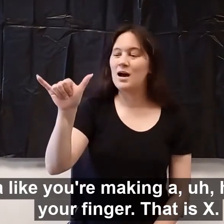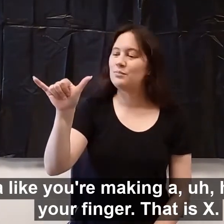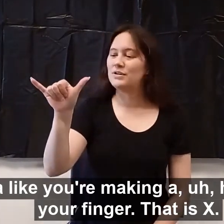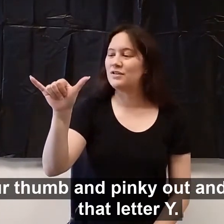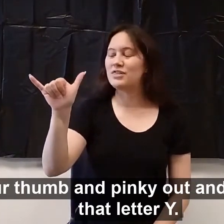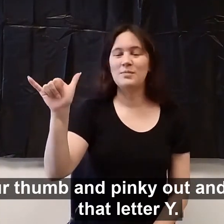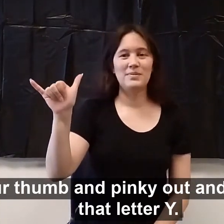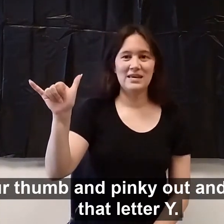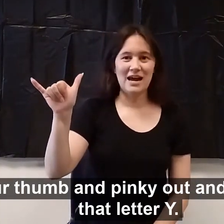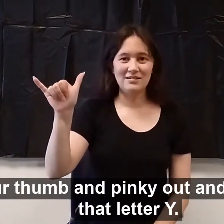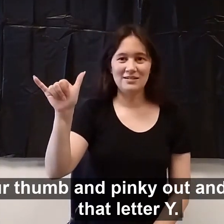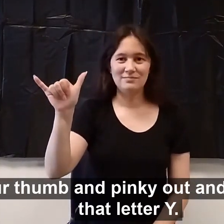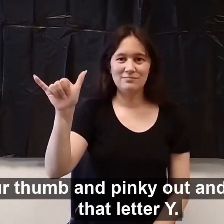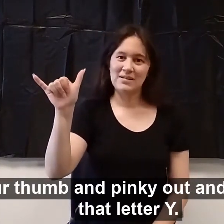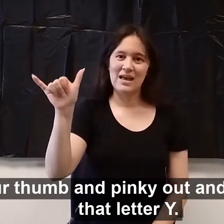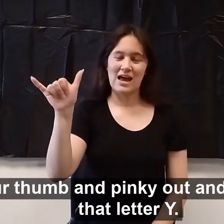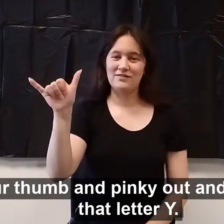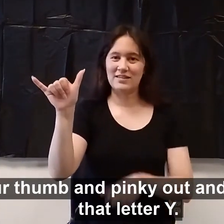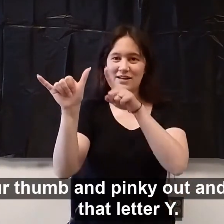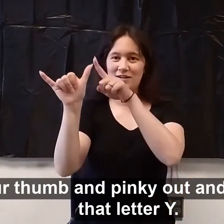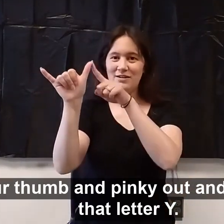Put your thumb and pinky out, and you've got the letter